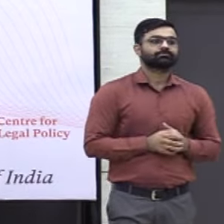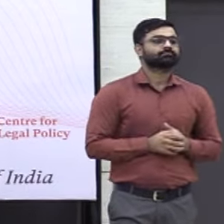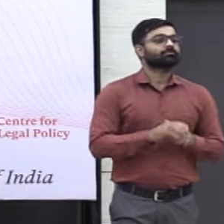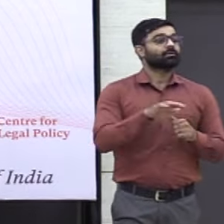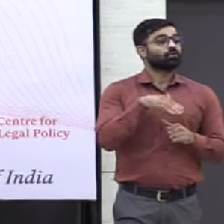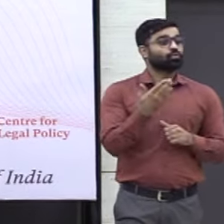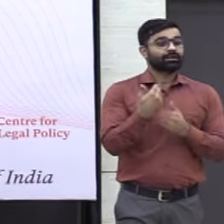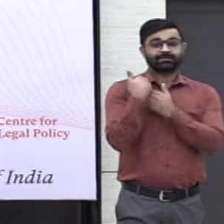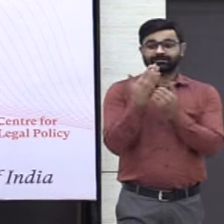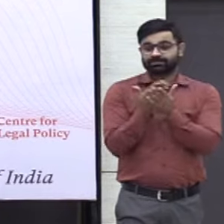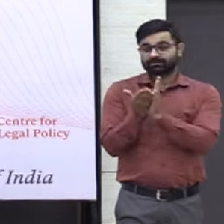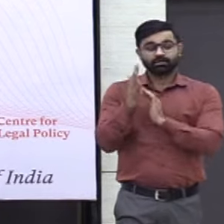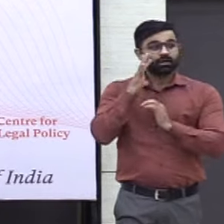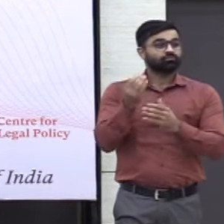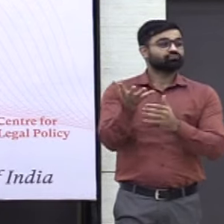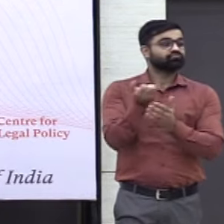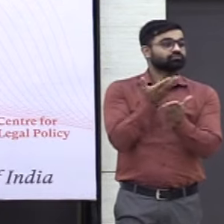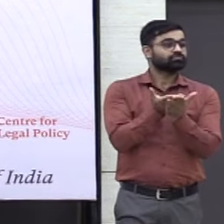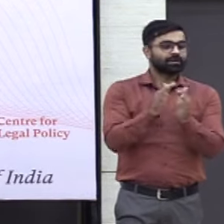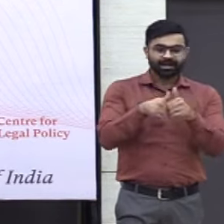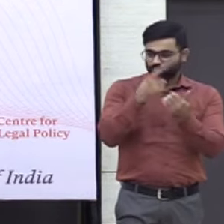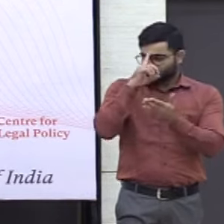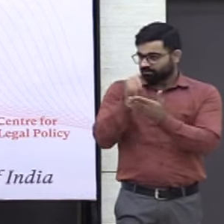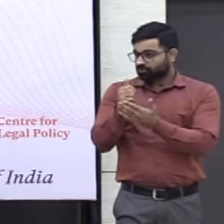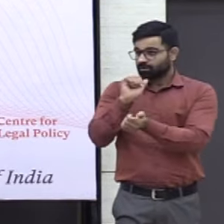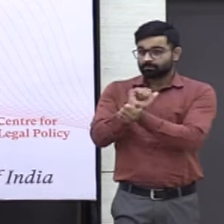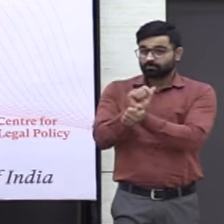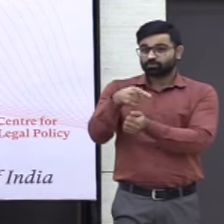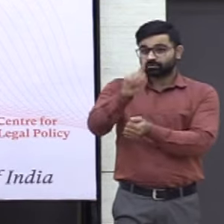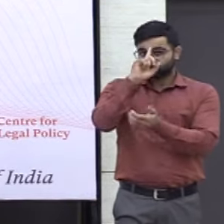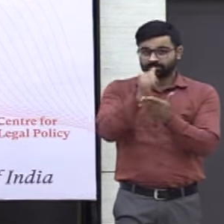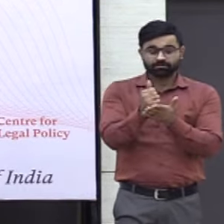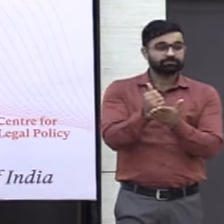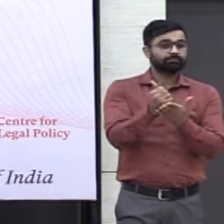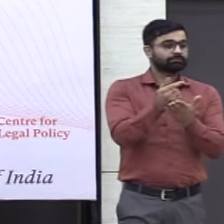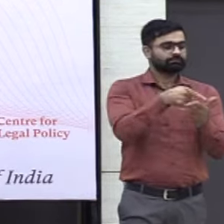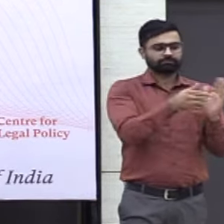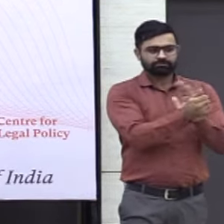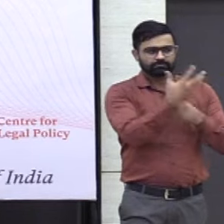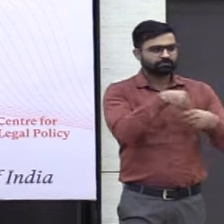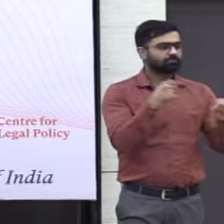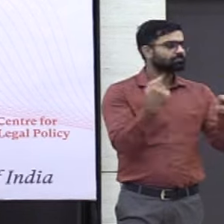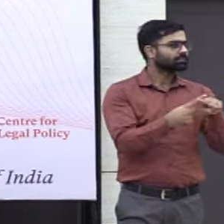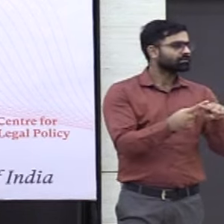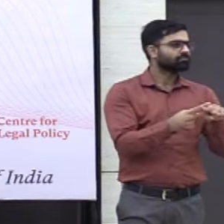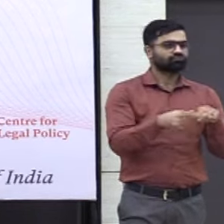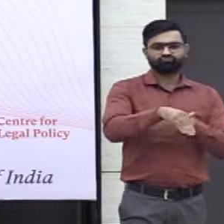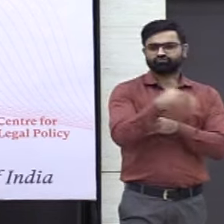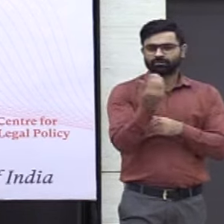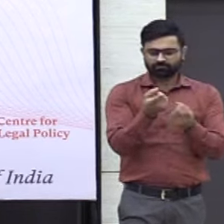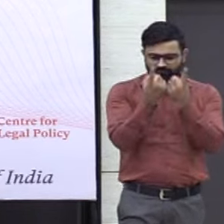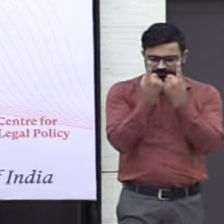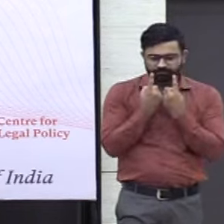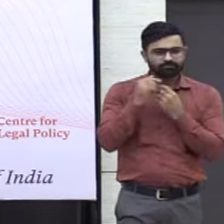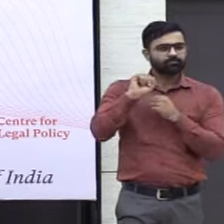Or credible information has been received. Now, how do you decide? Police officer decide on credibility. He's not conducting an